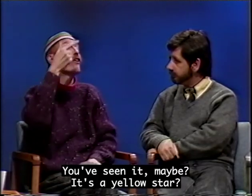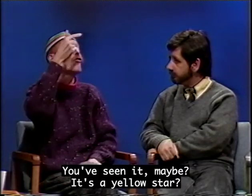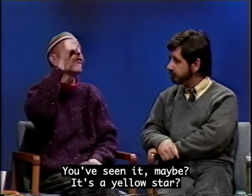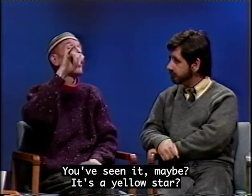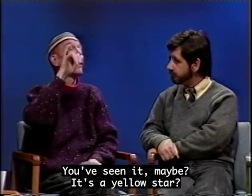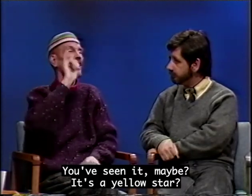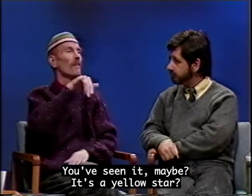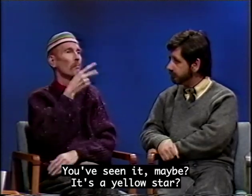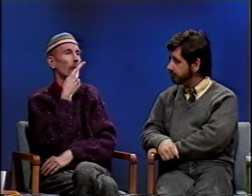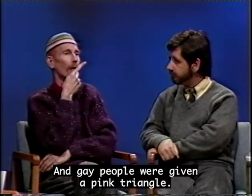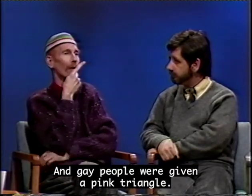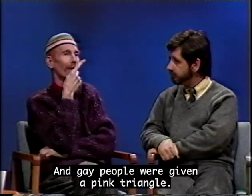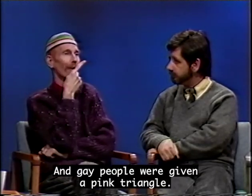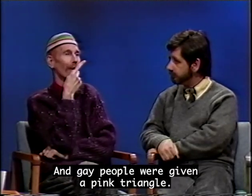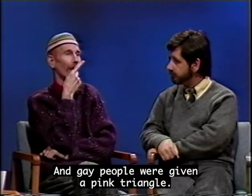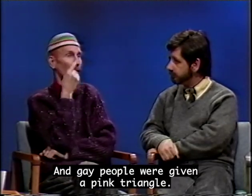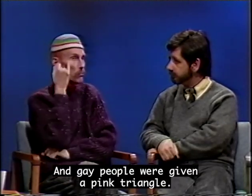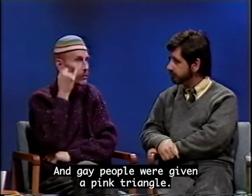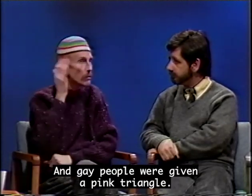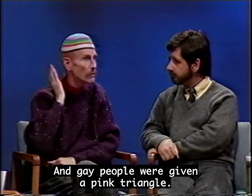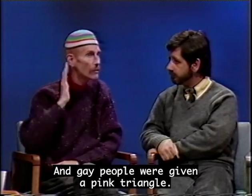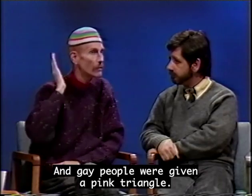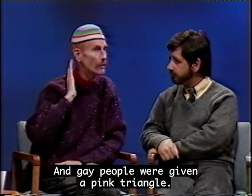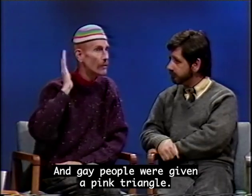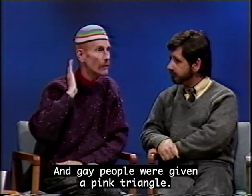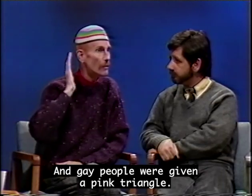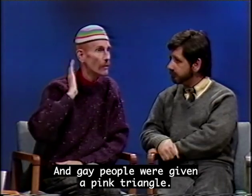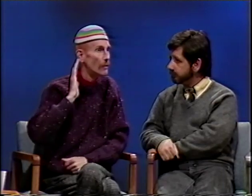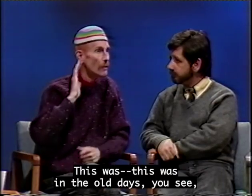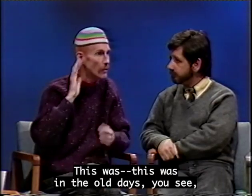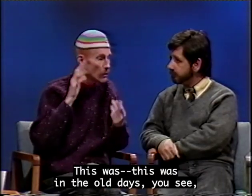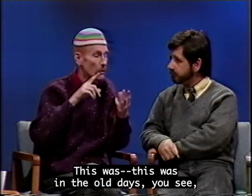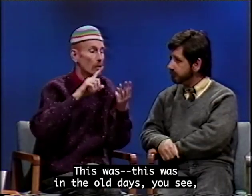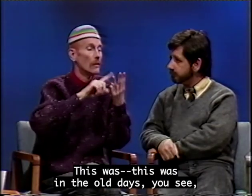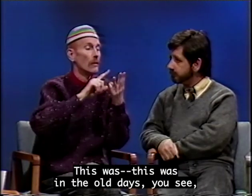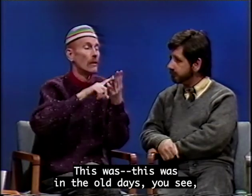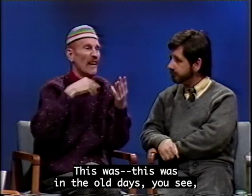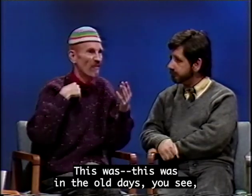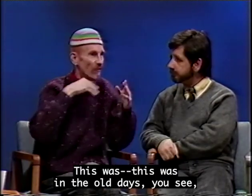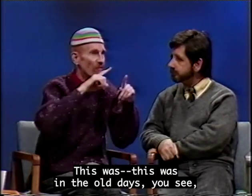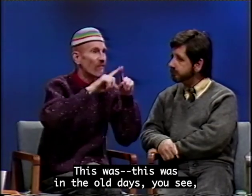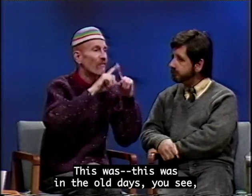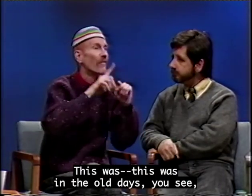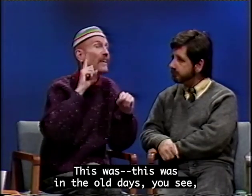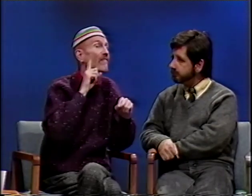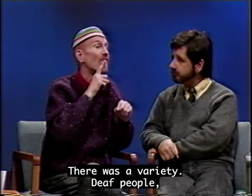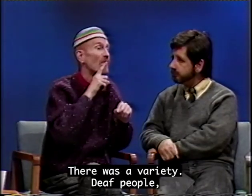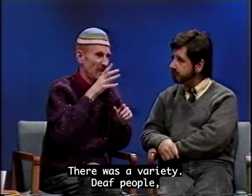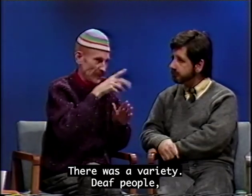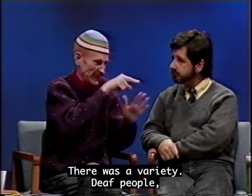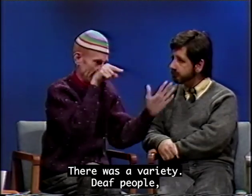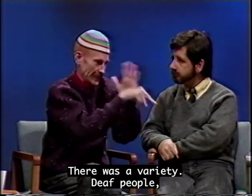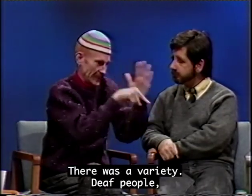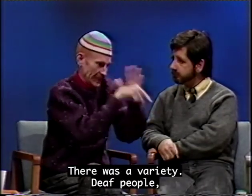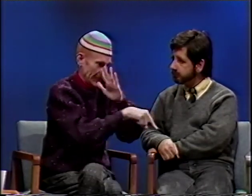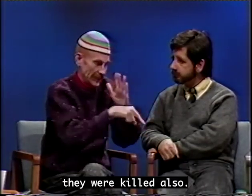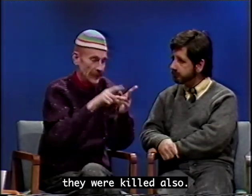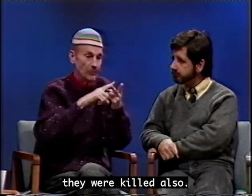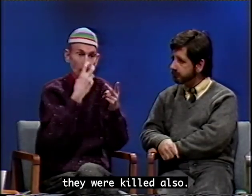star. And gay people were given a pink triangle. This was in the old days, you see. There was a variety. Deaf people, they were killed